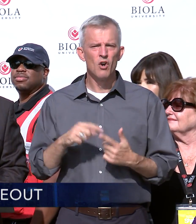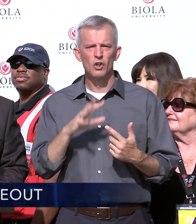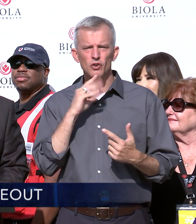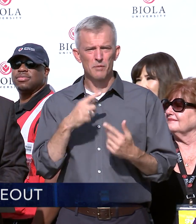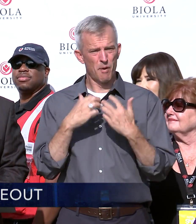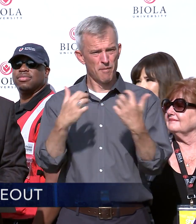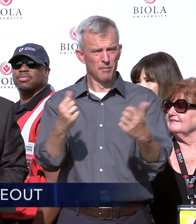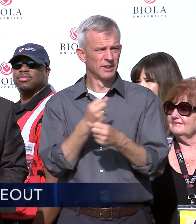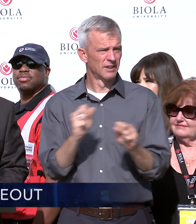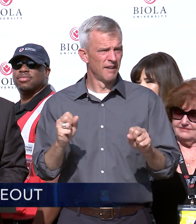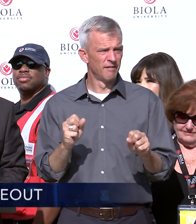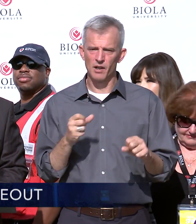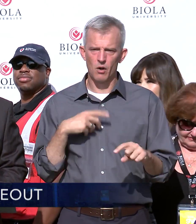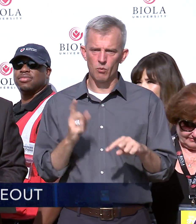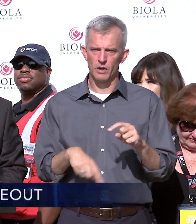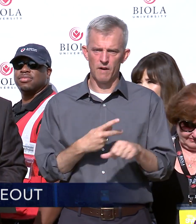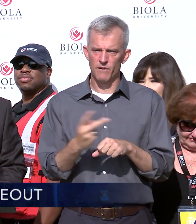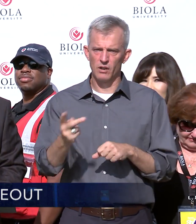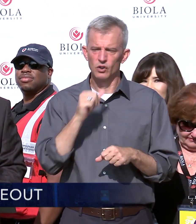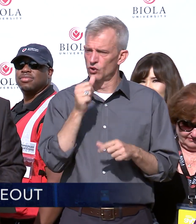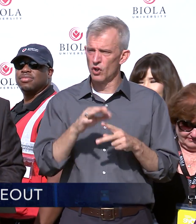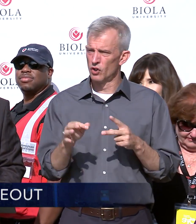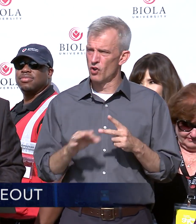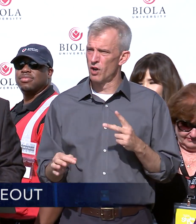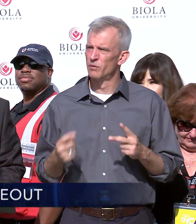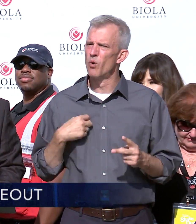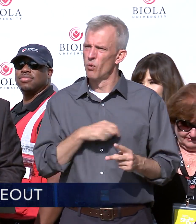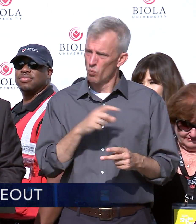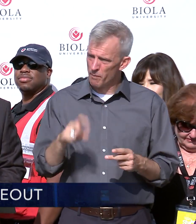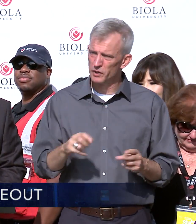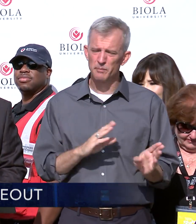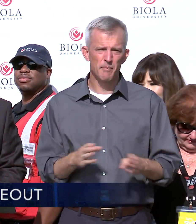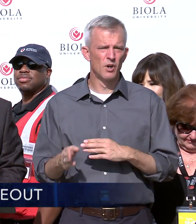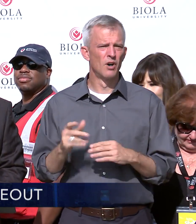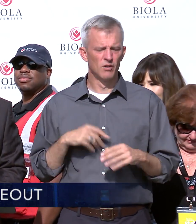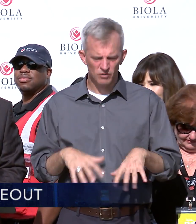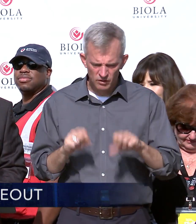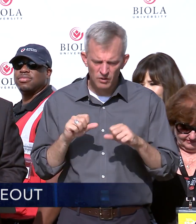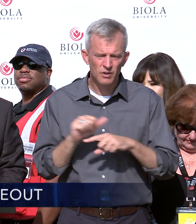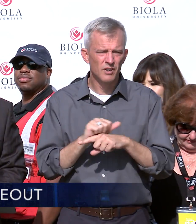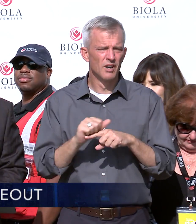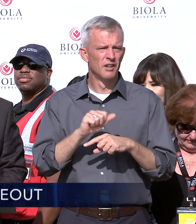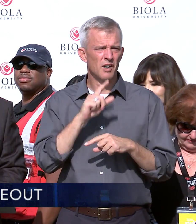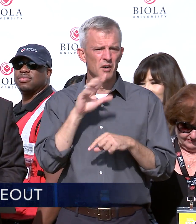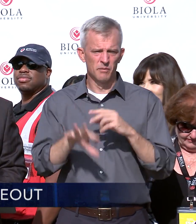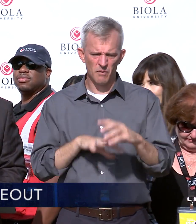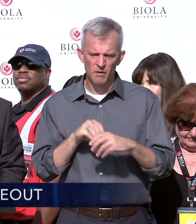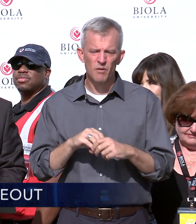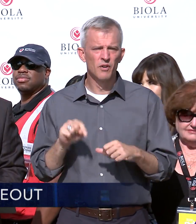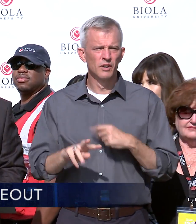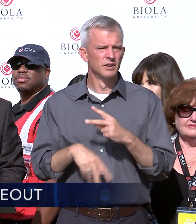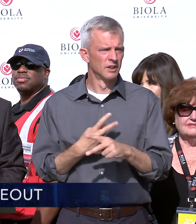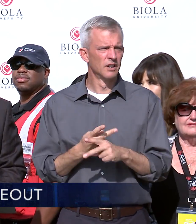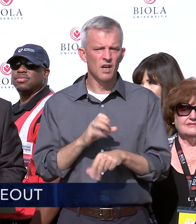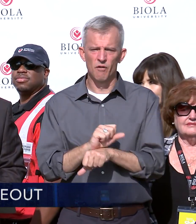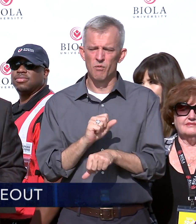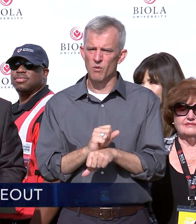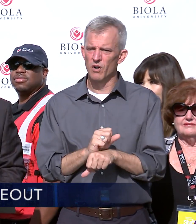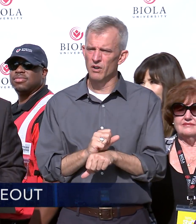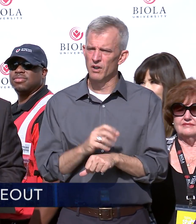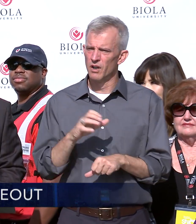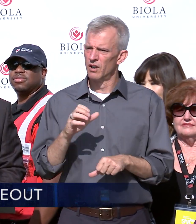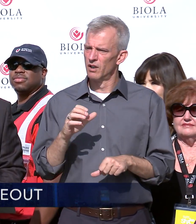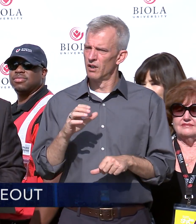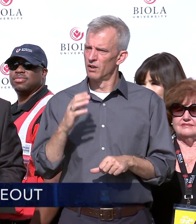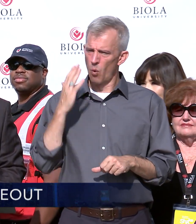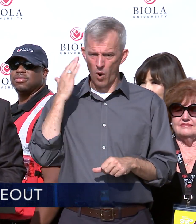option. And so we have to be prepared. We have to do these exercises. We have to be a part of this so that we can be prepared, and so all our